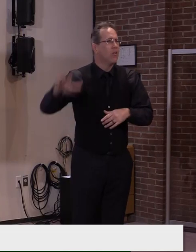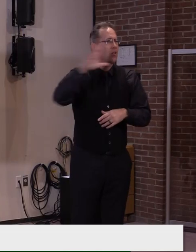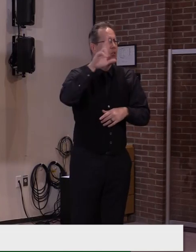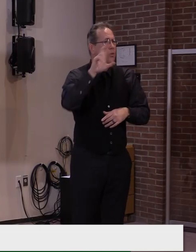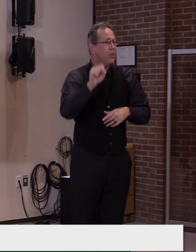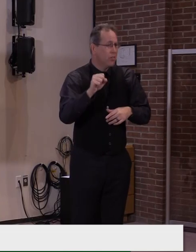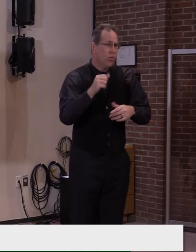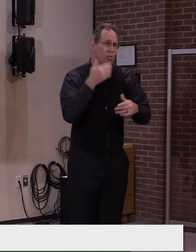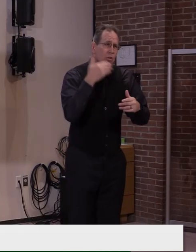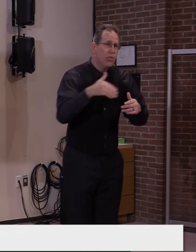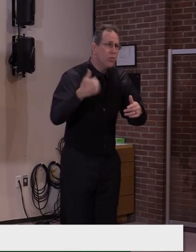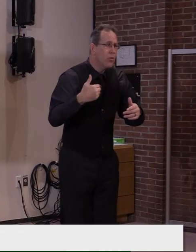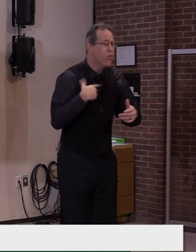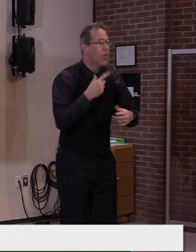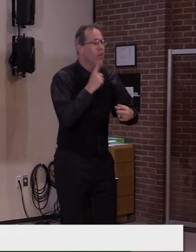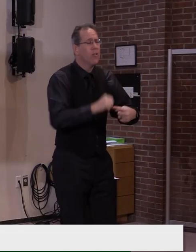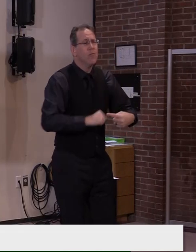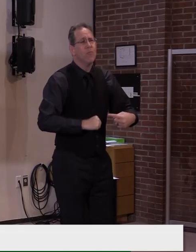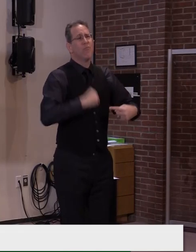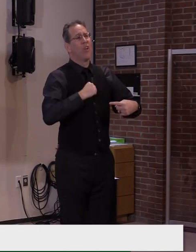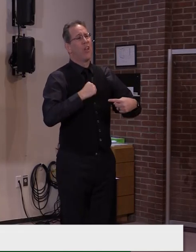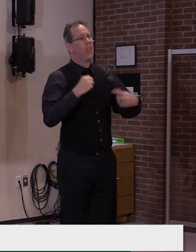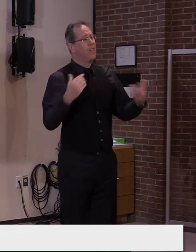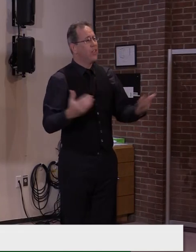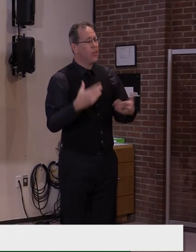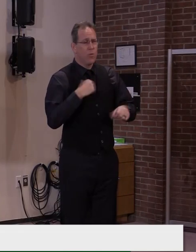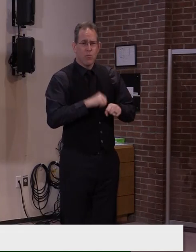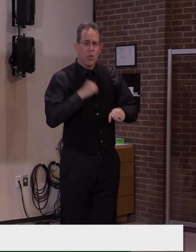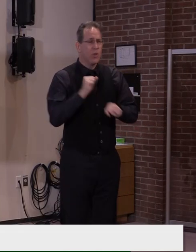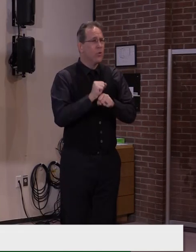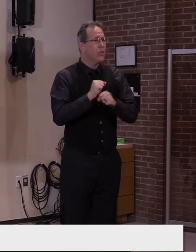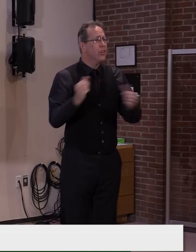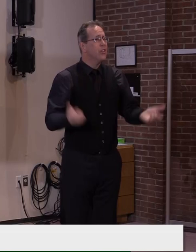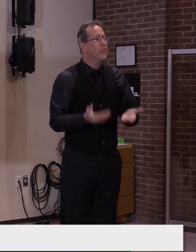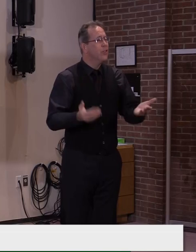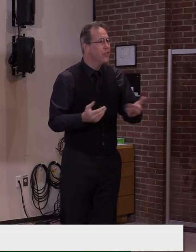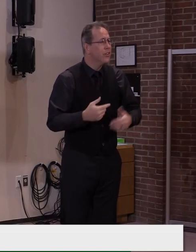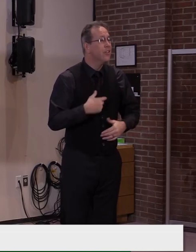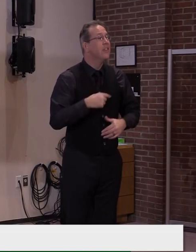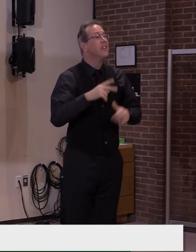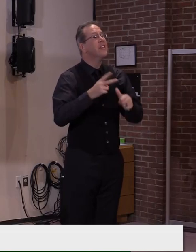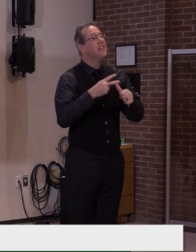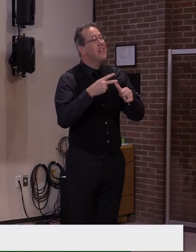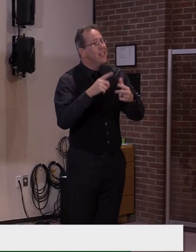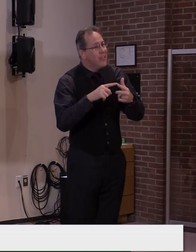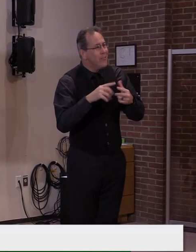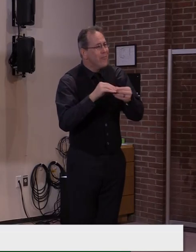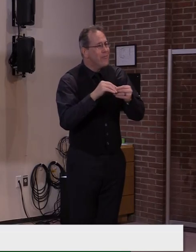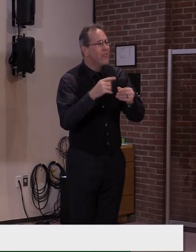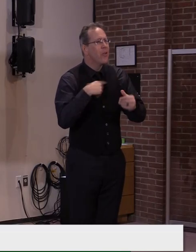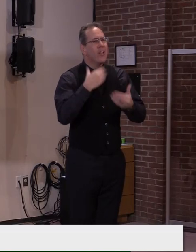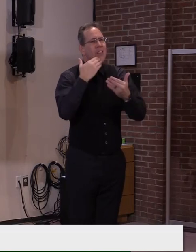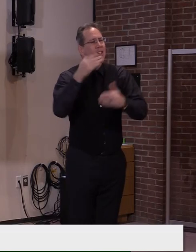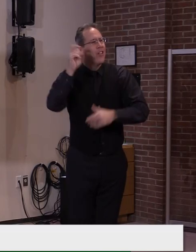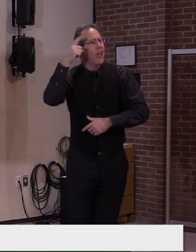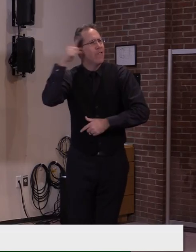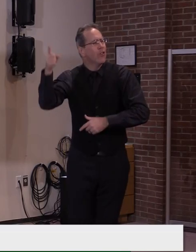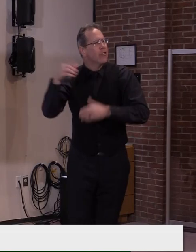during the pandemic. Next, I want to thank the governor for his leadership, his insight, his attention to detail, and